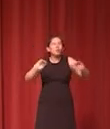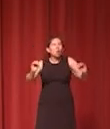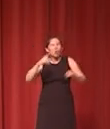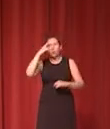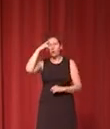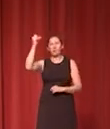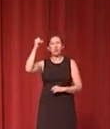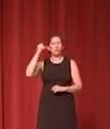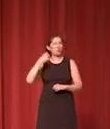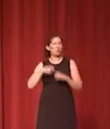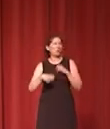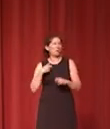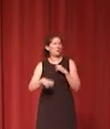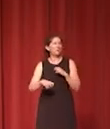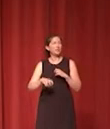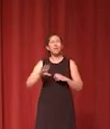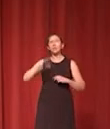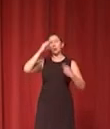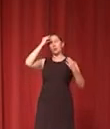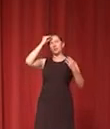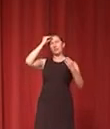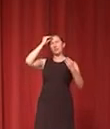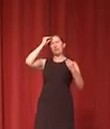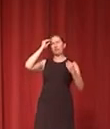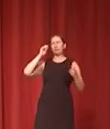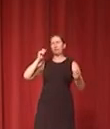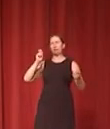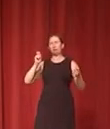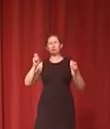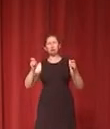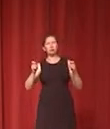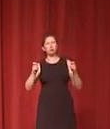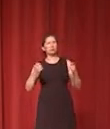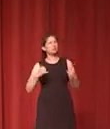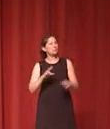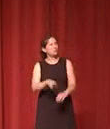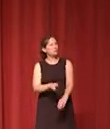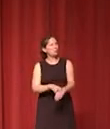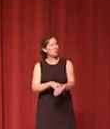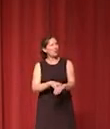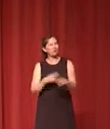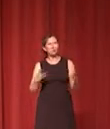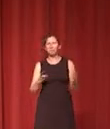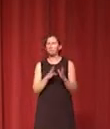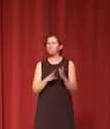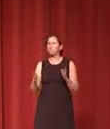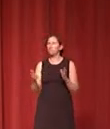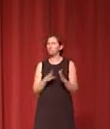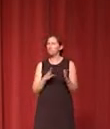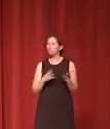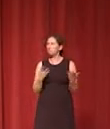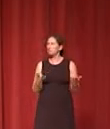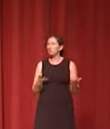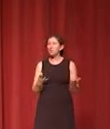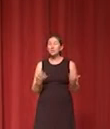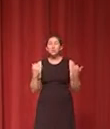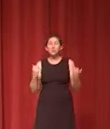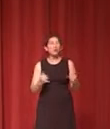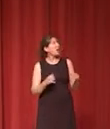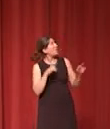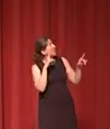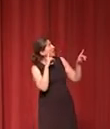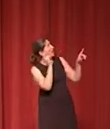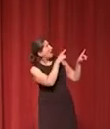abilities have changed over time, but they're still in the normal range. So again, we can pick up these changes before people develop any